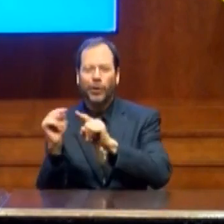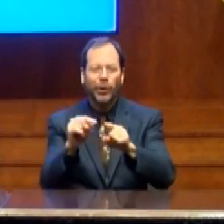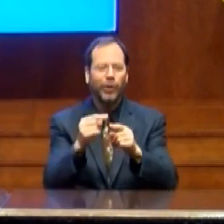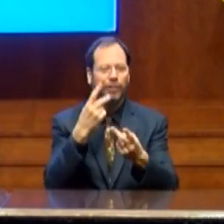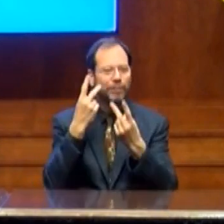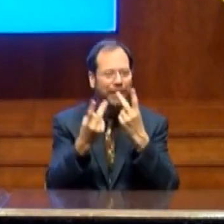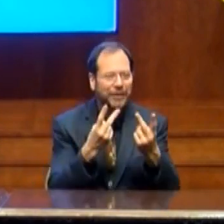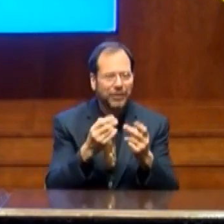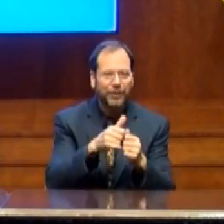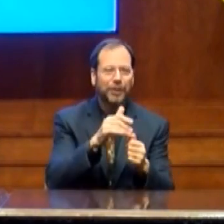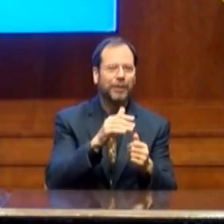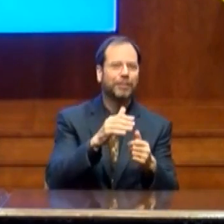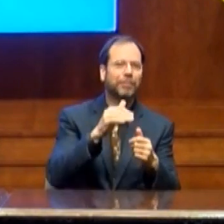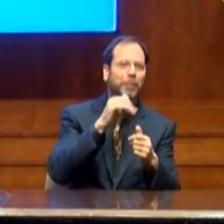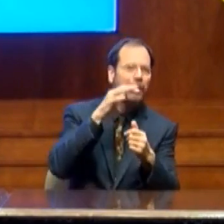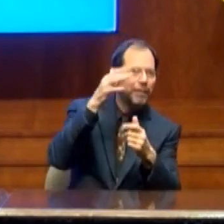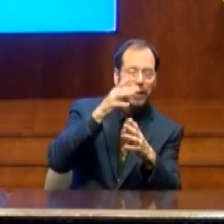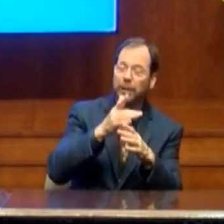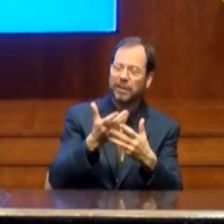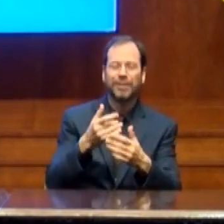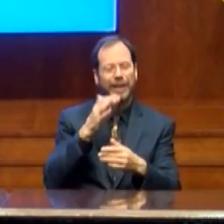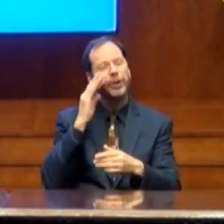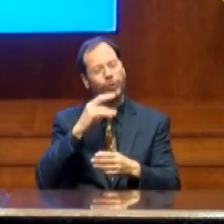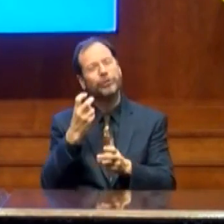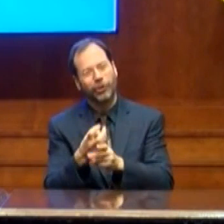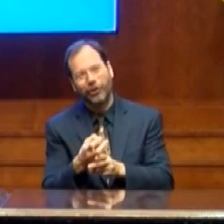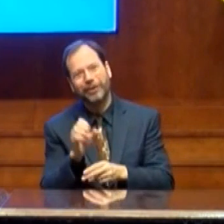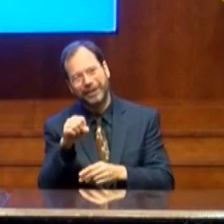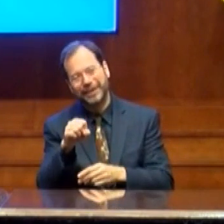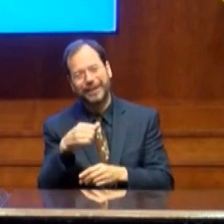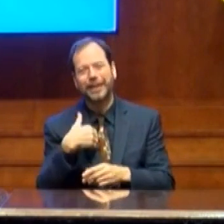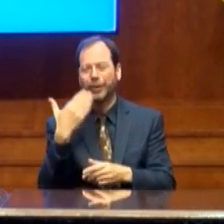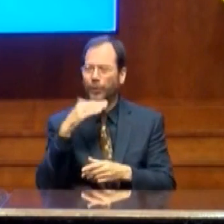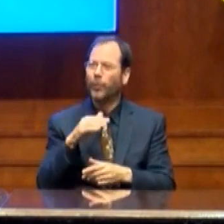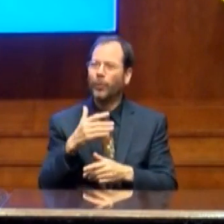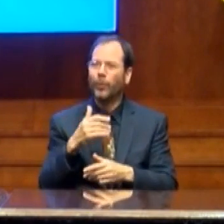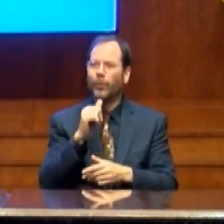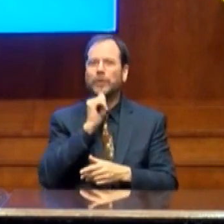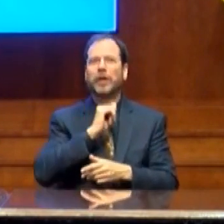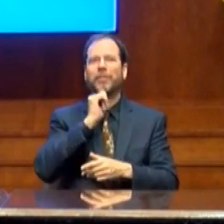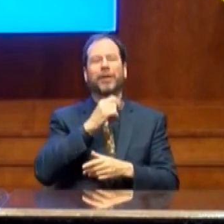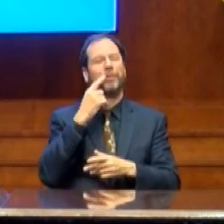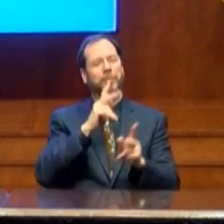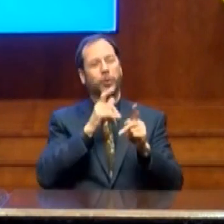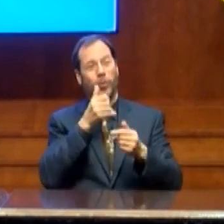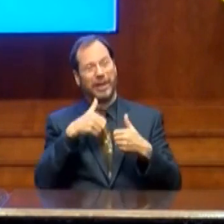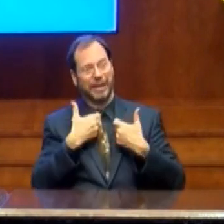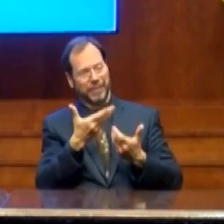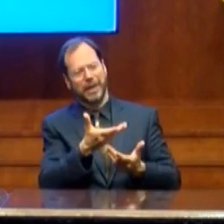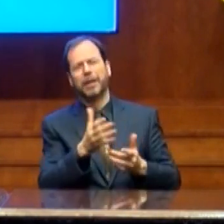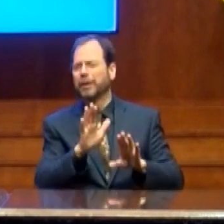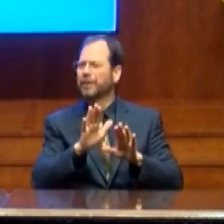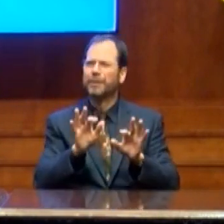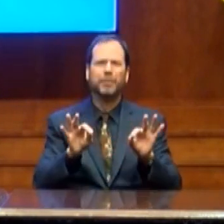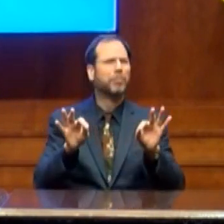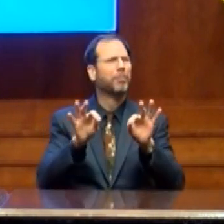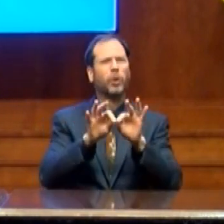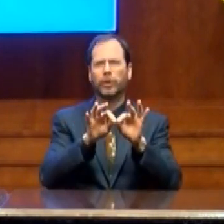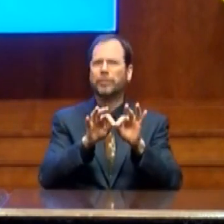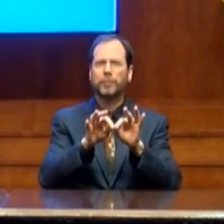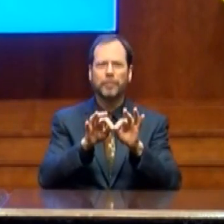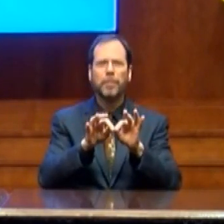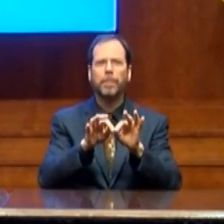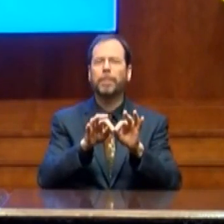types of facilities. We know that's a real hardship. It's a hardship for families. It's a hardship for the people that are there. But I would just want to say